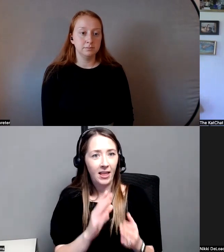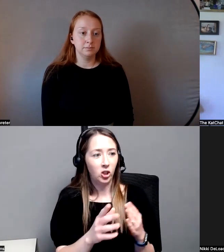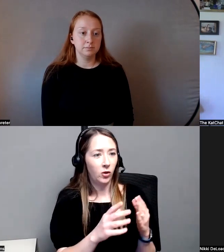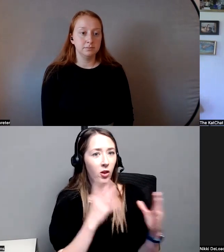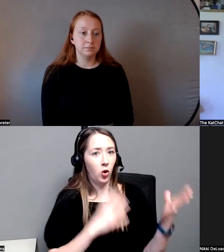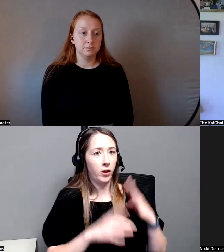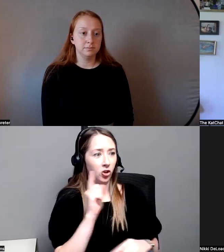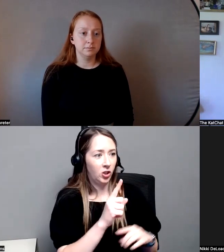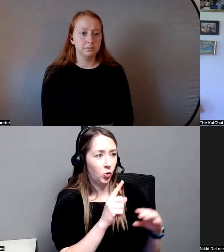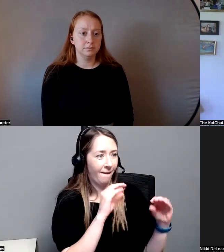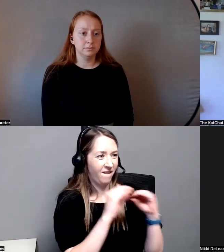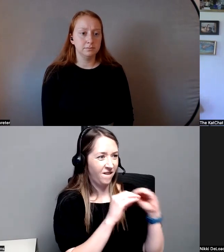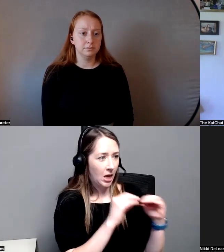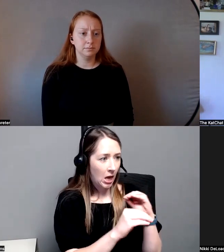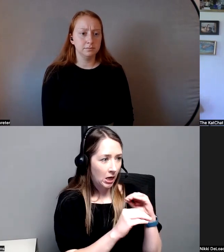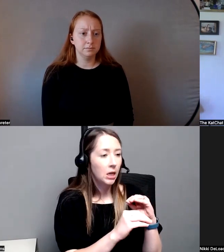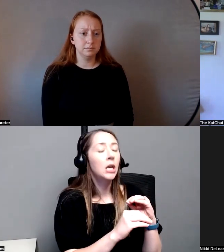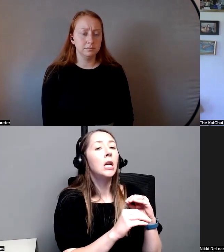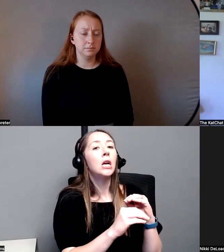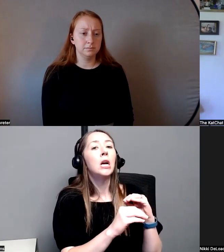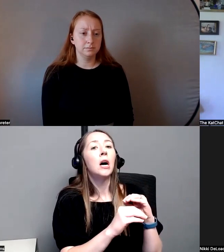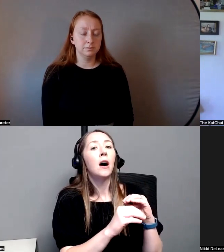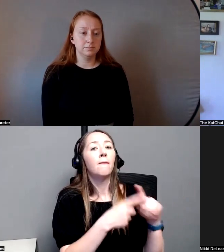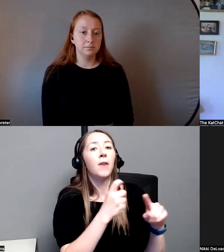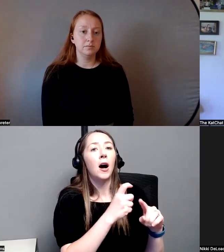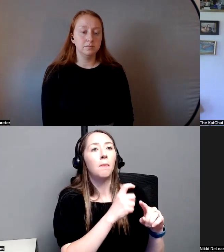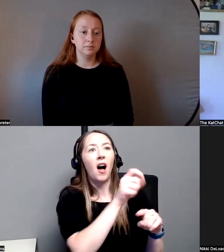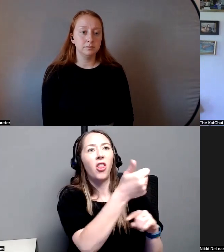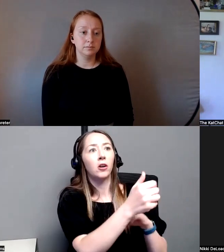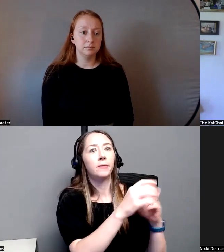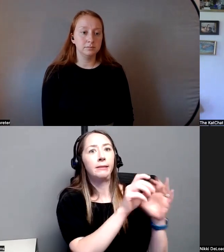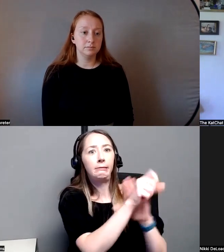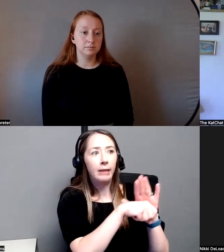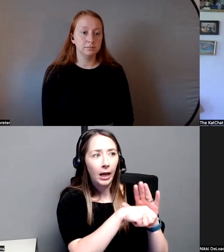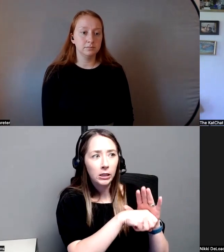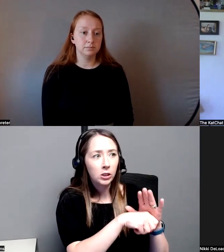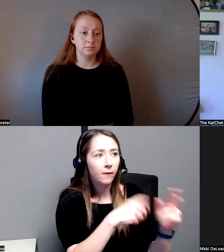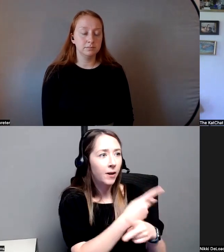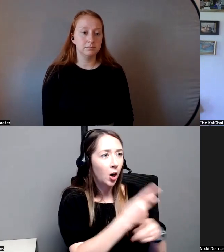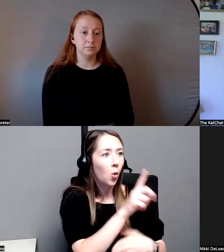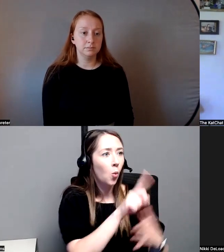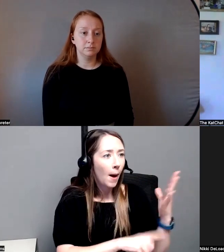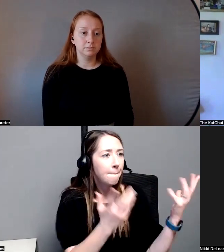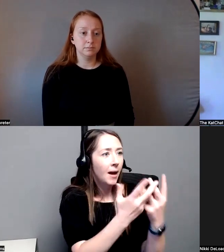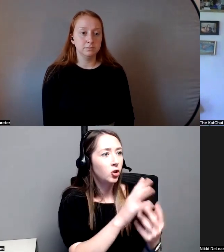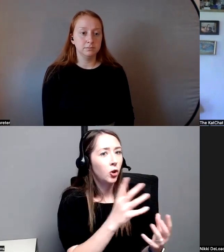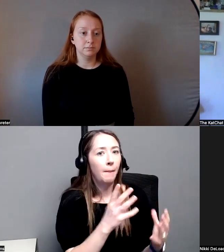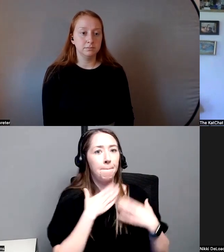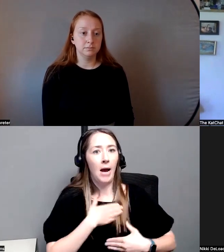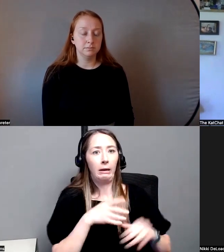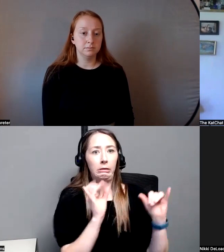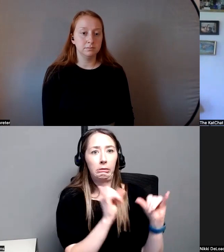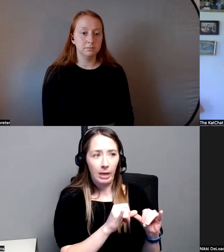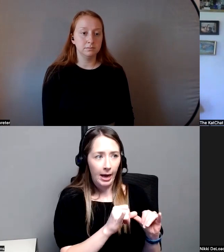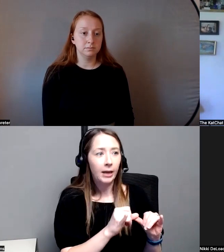afar until we all got to Victoria. So she basically had, I mean, I was there for all of prep so she could